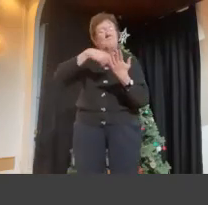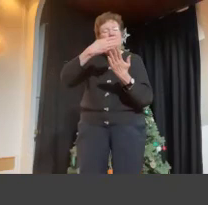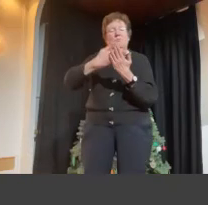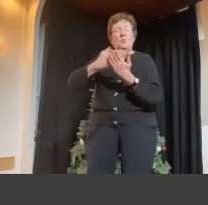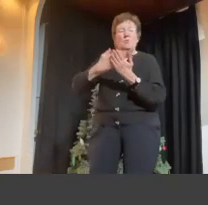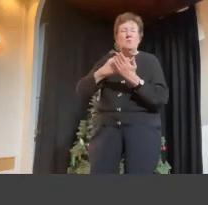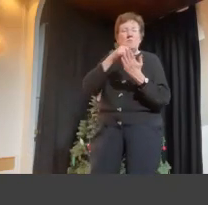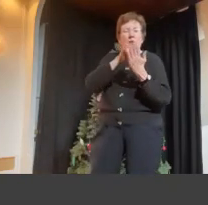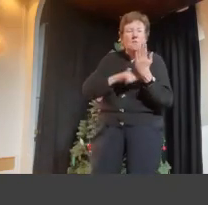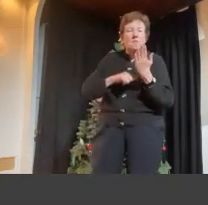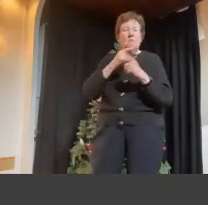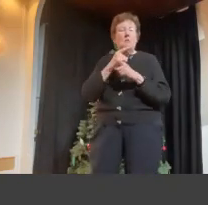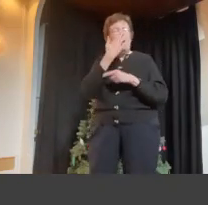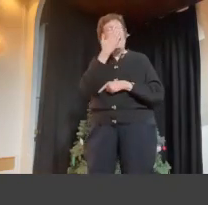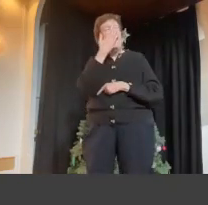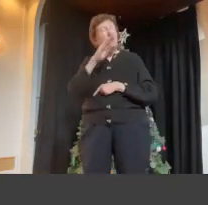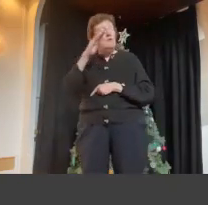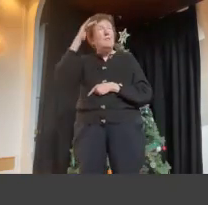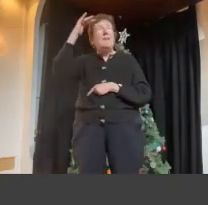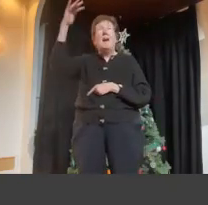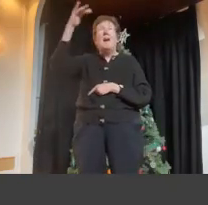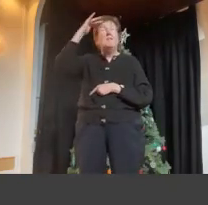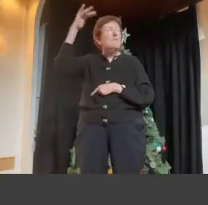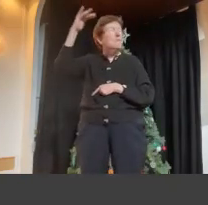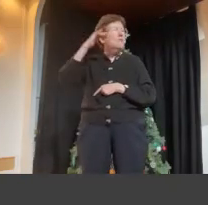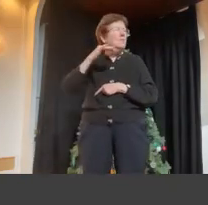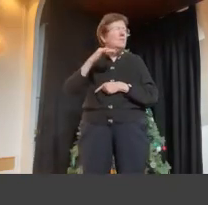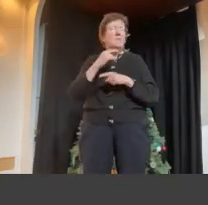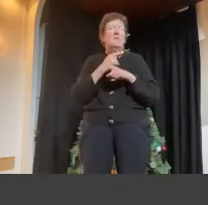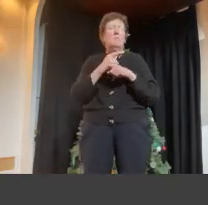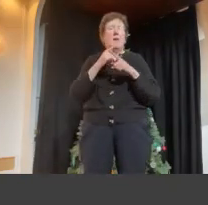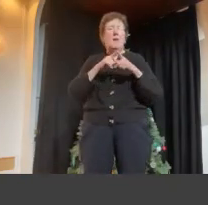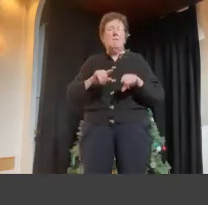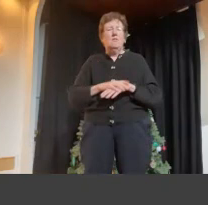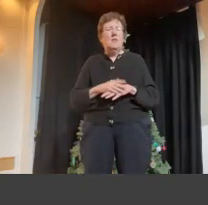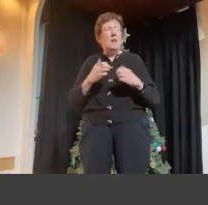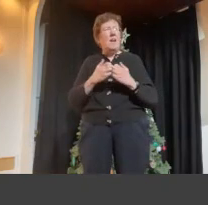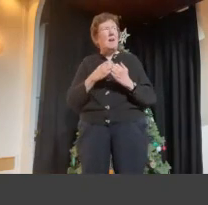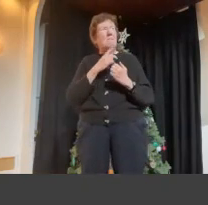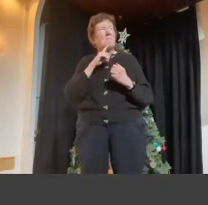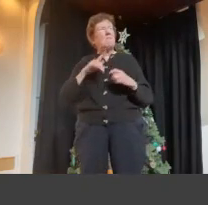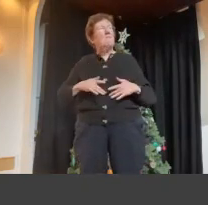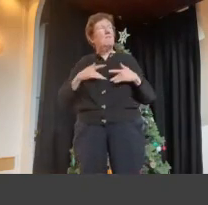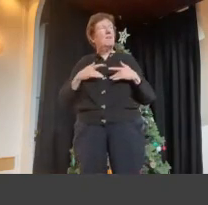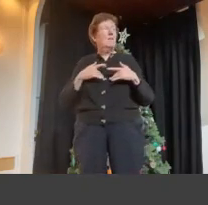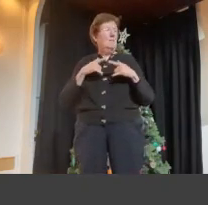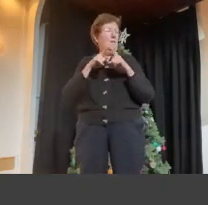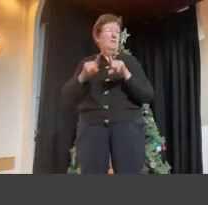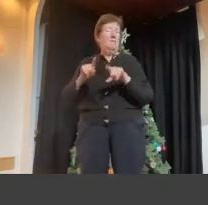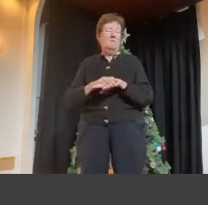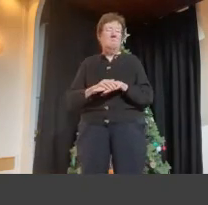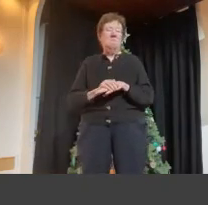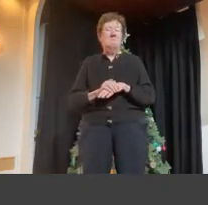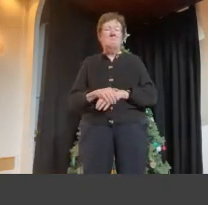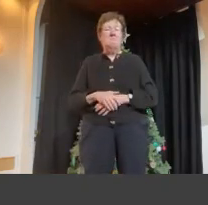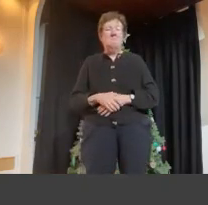within the curriculum for Wales. So some of the other literature review we looked at was more ideological around the language